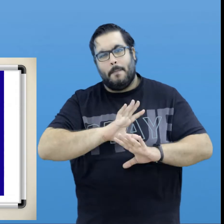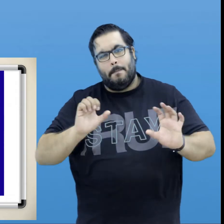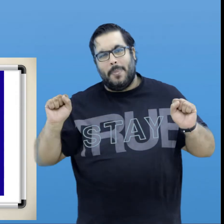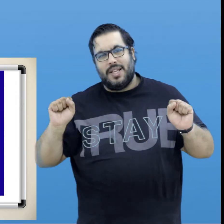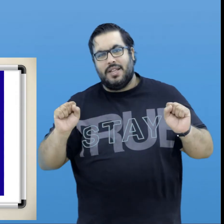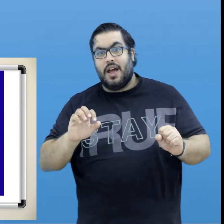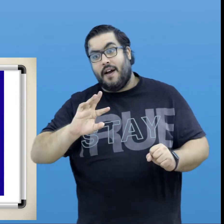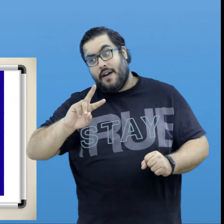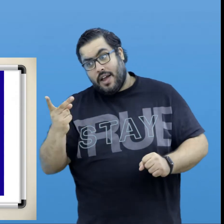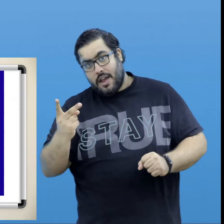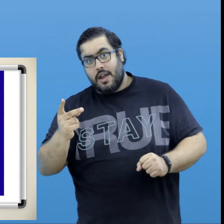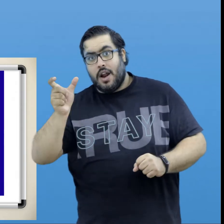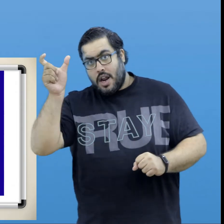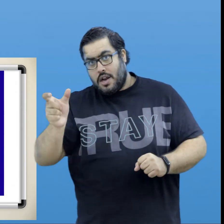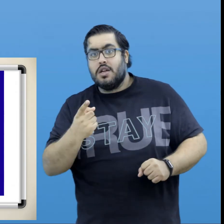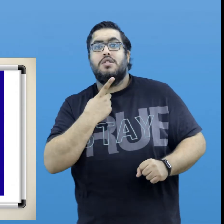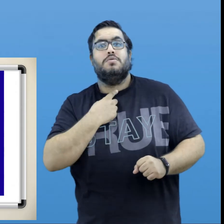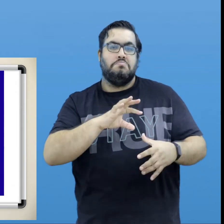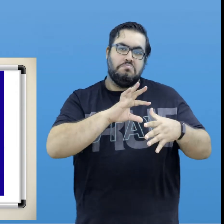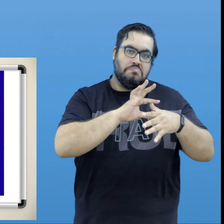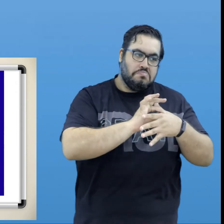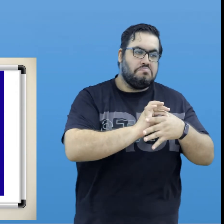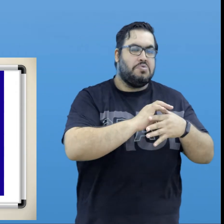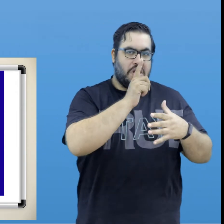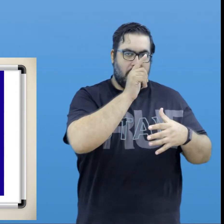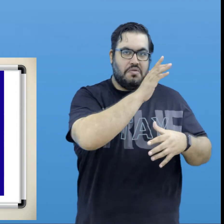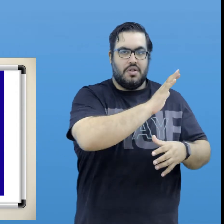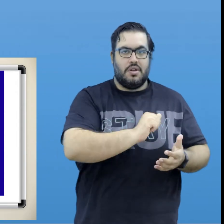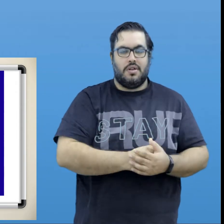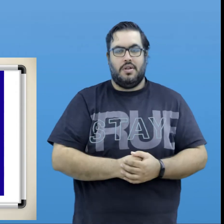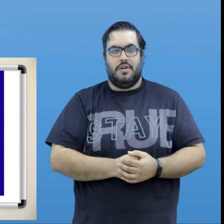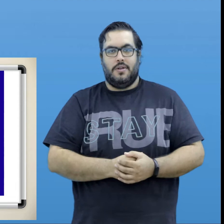others prefer a meat-based diet.